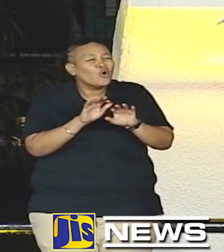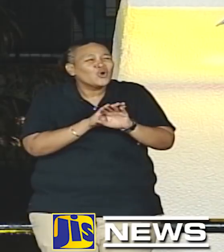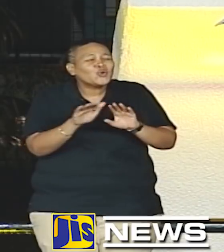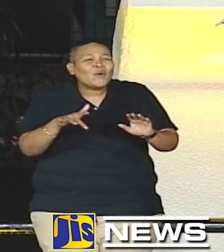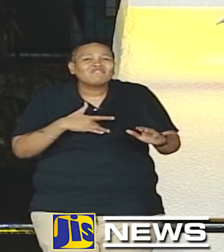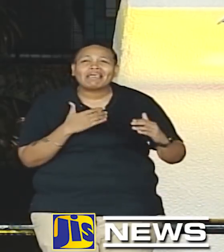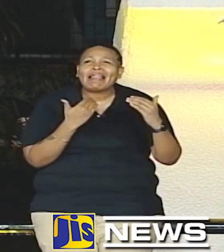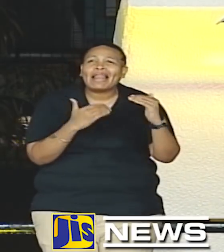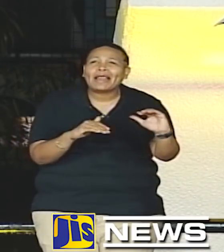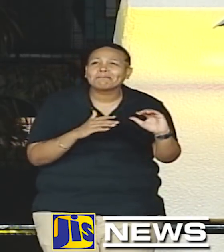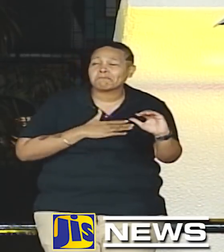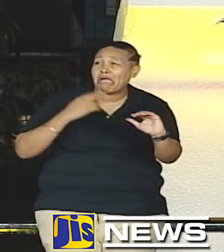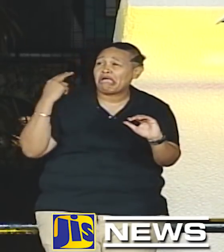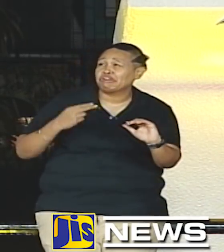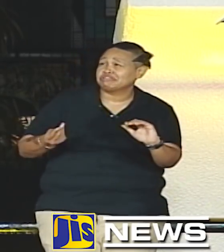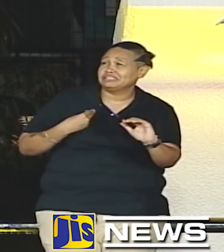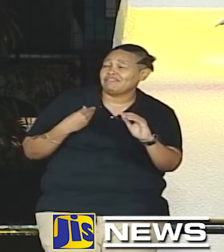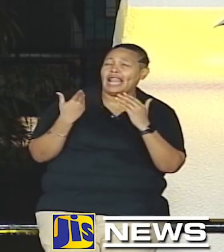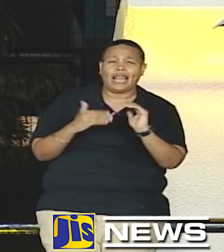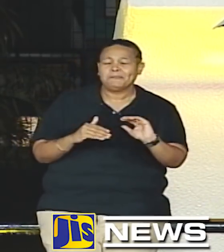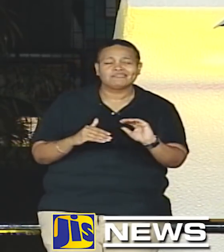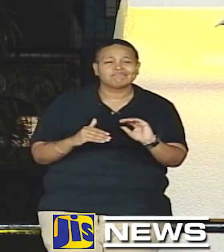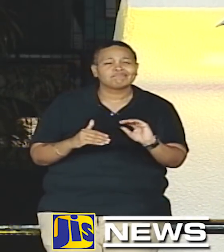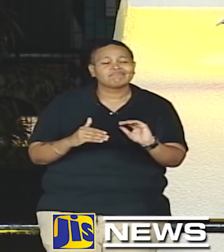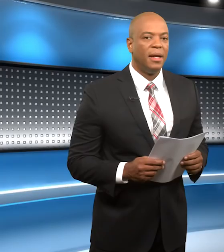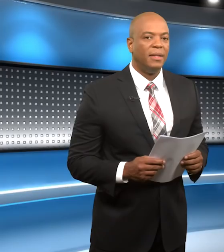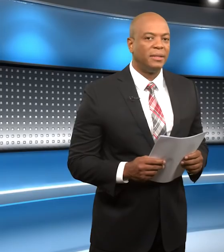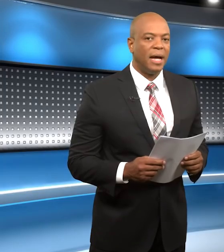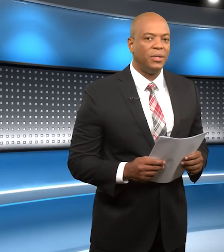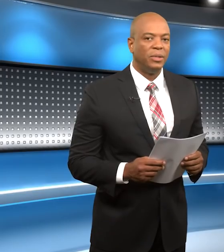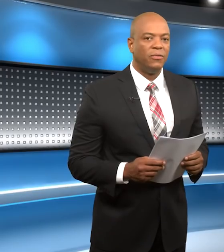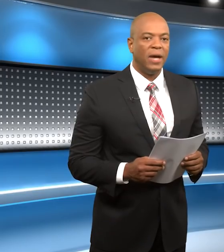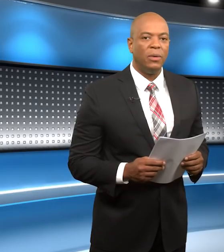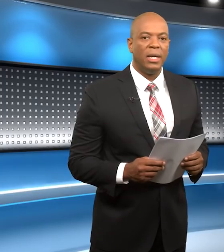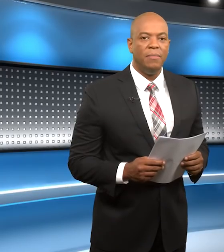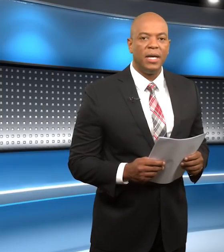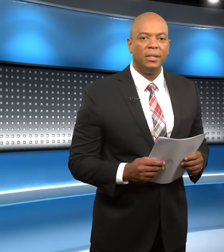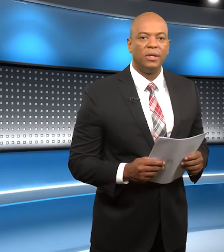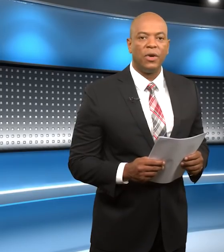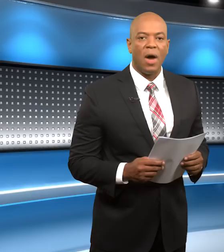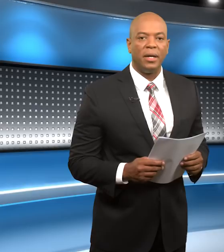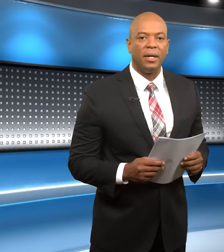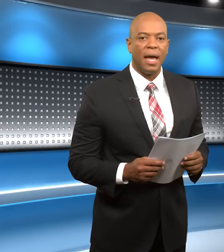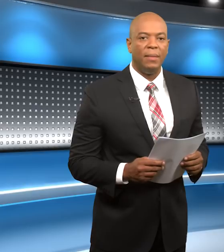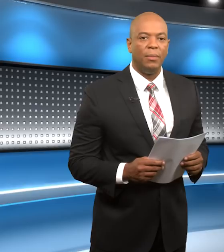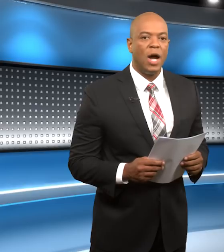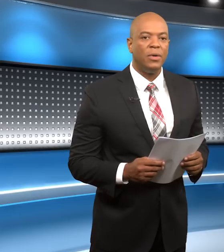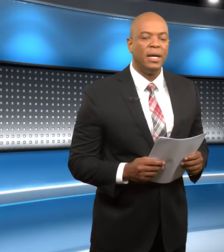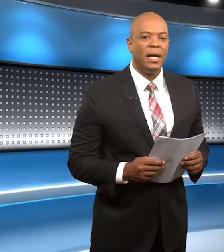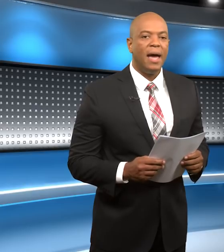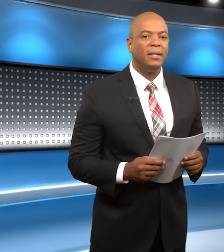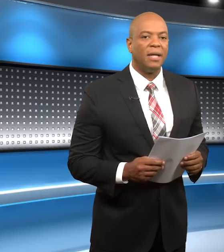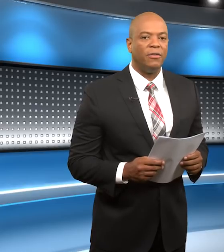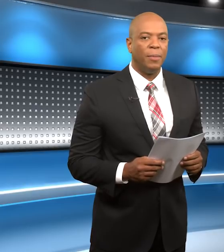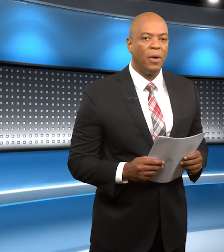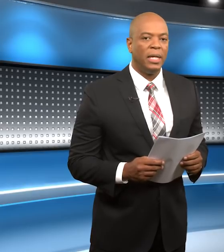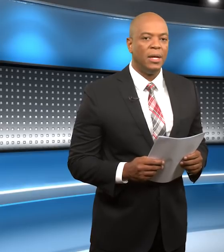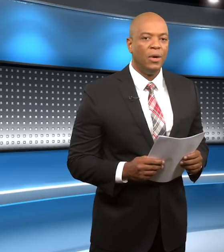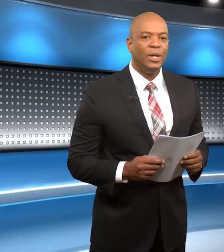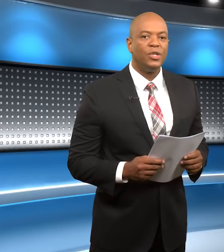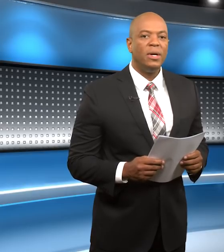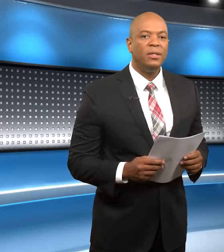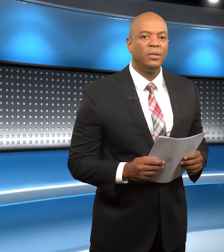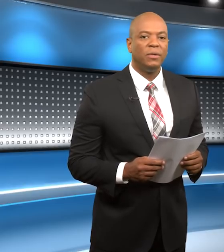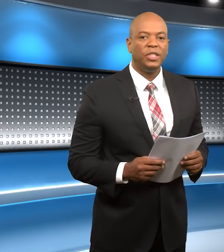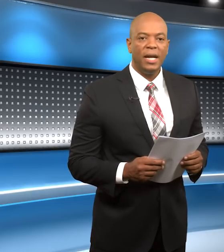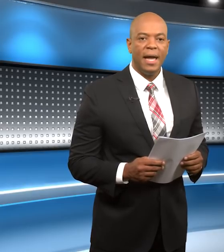be limited by your history. Instead, let us make history. The statues of fellow Olympians Veronica Campbell-Brown and Asafa Powell